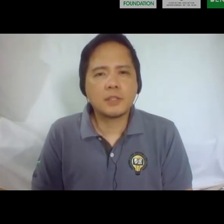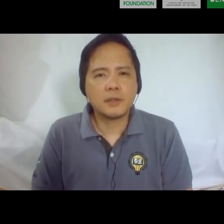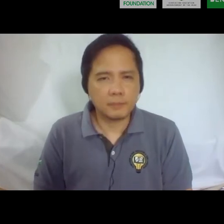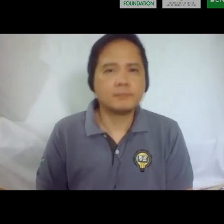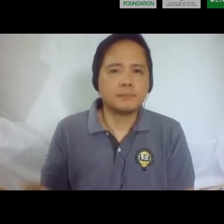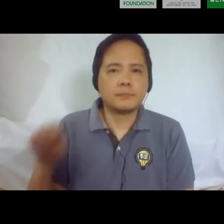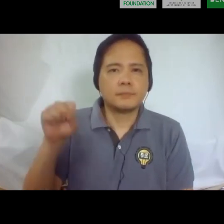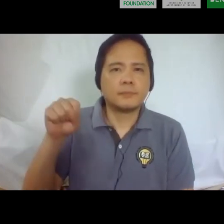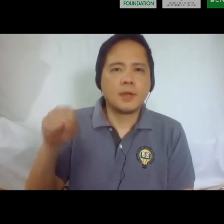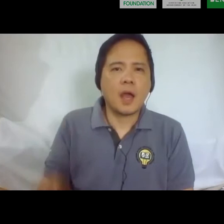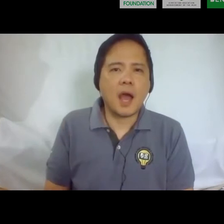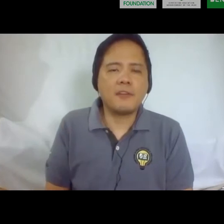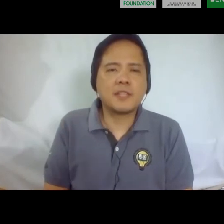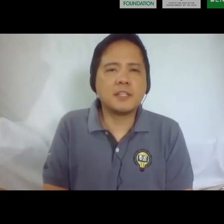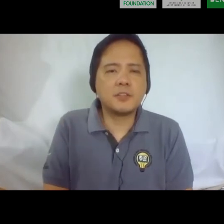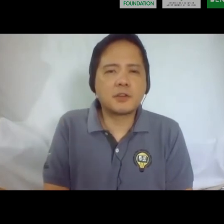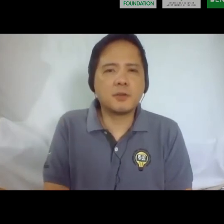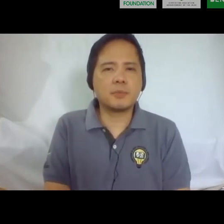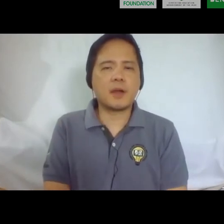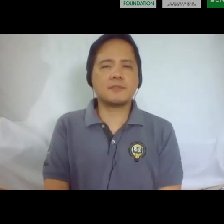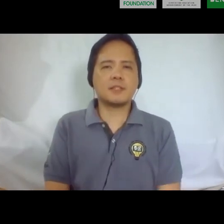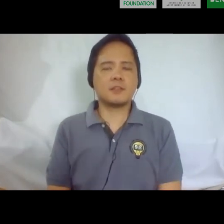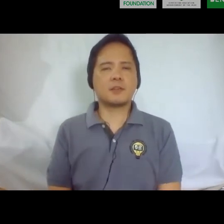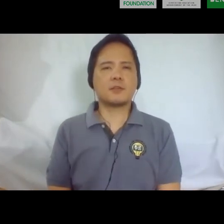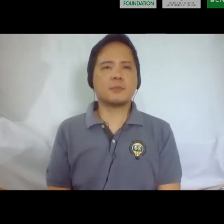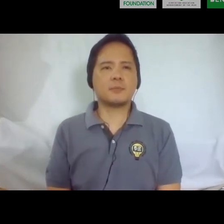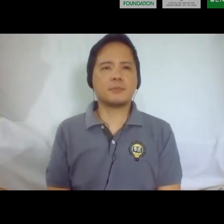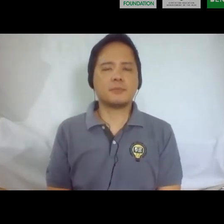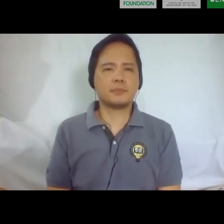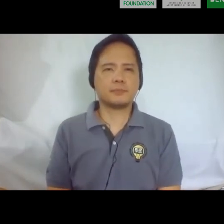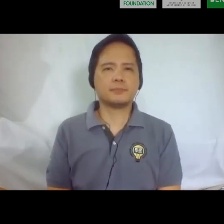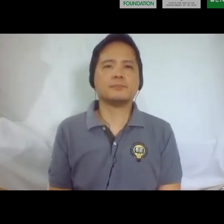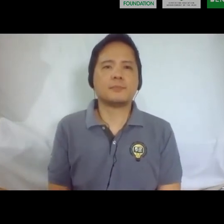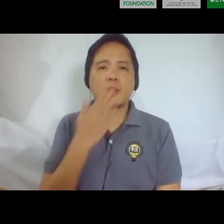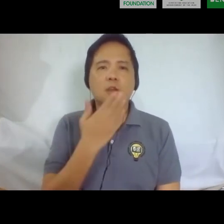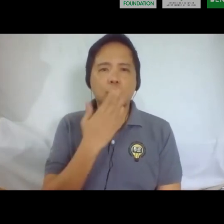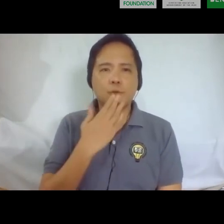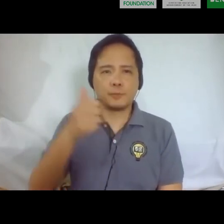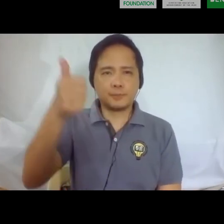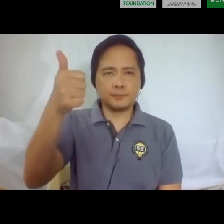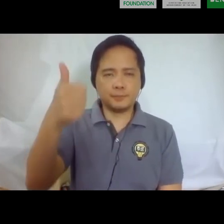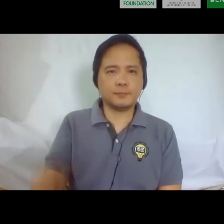All right, sir. Okay, I've thank you. sent it to the group. I've sent it to the group. Okay, so